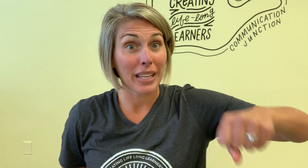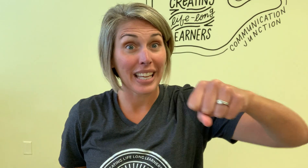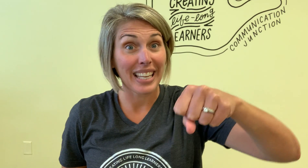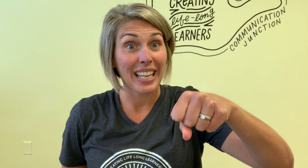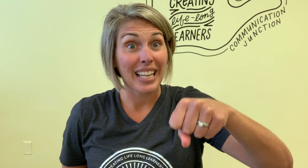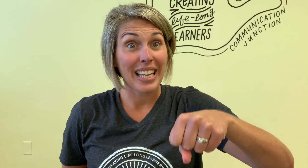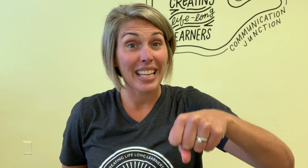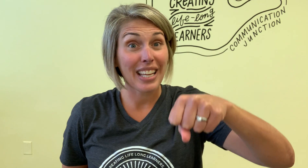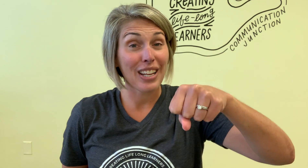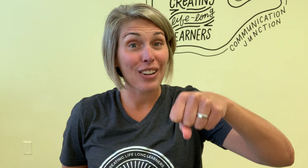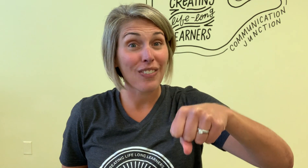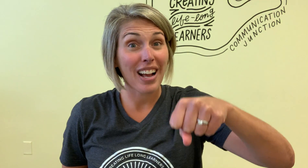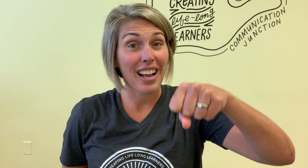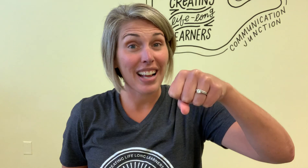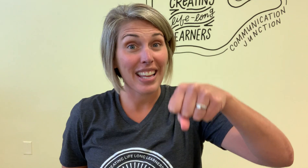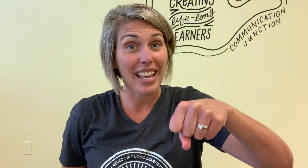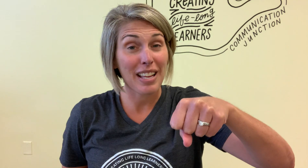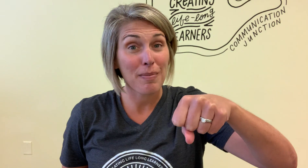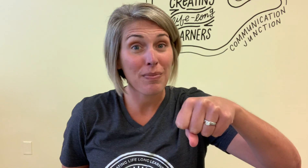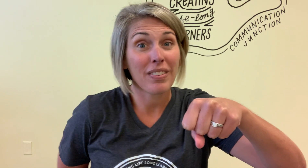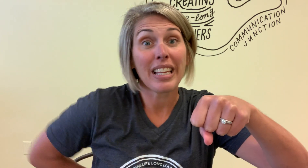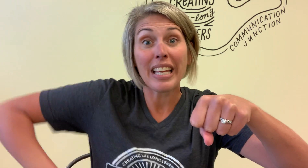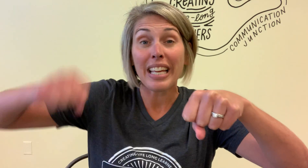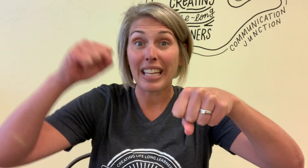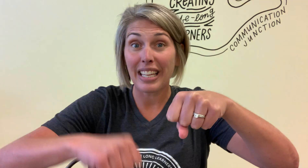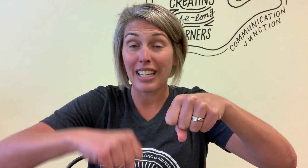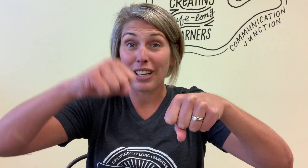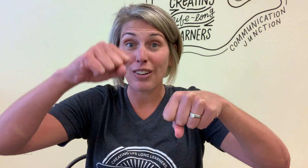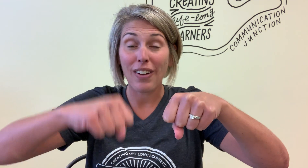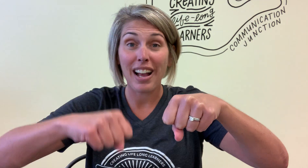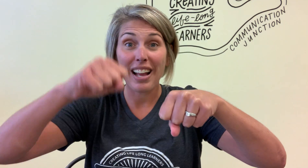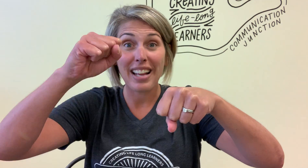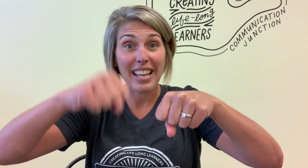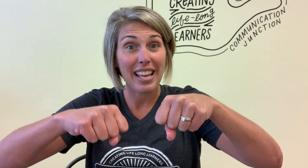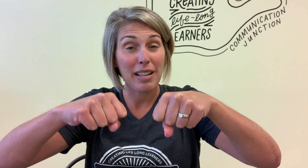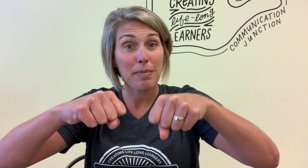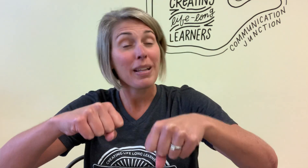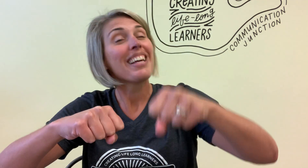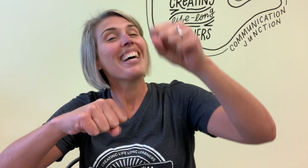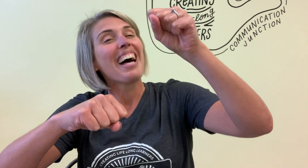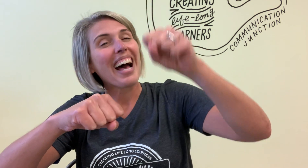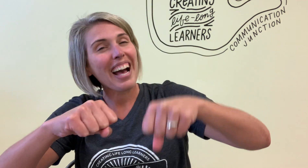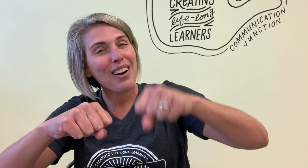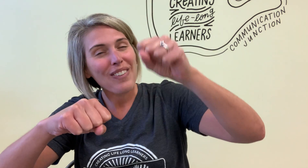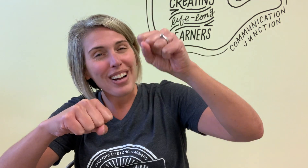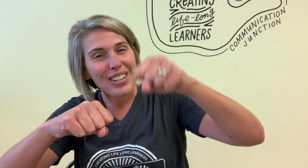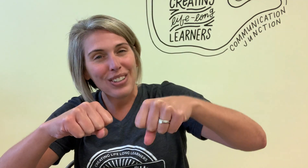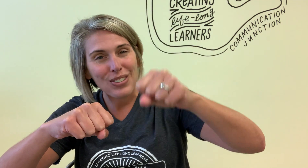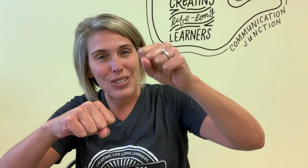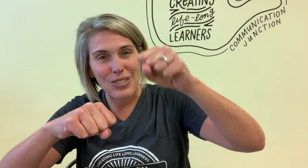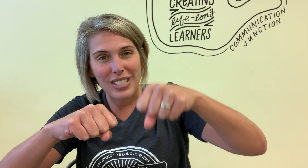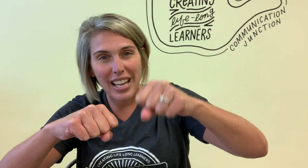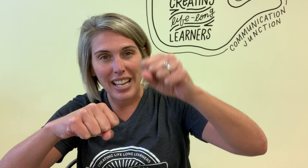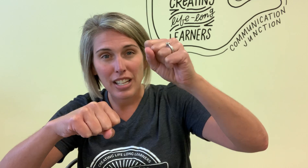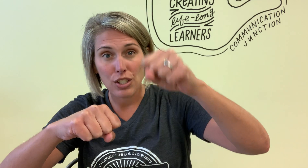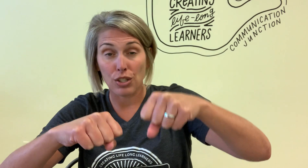pumpkin? Here I am, here I am. How are you today,